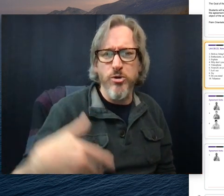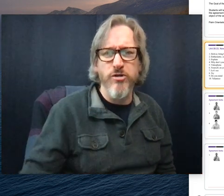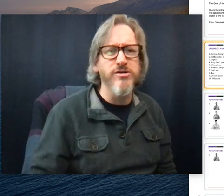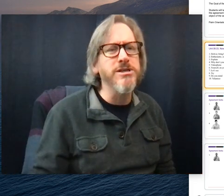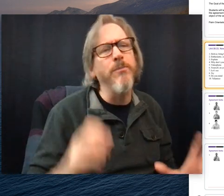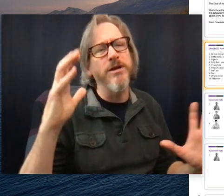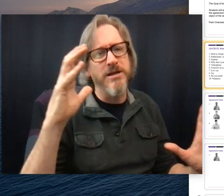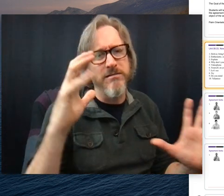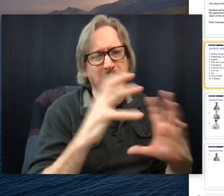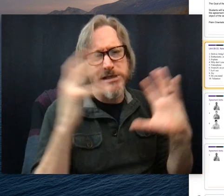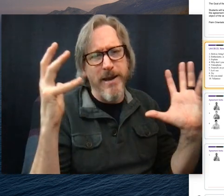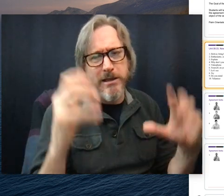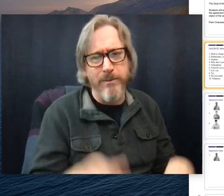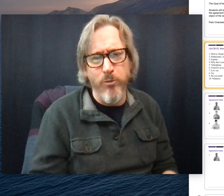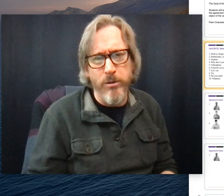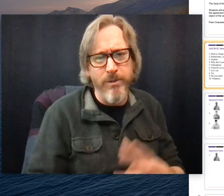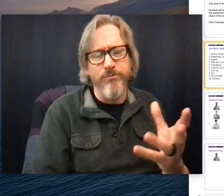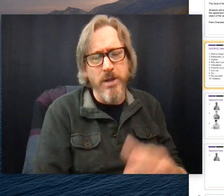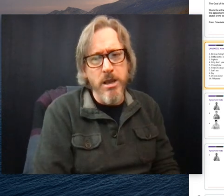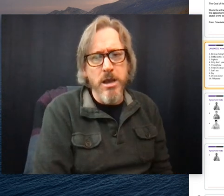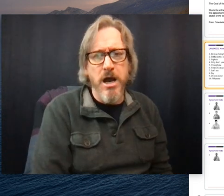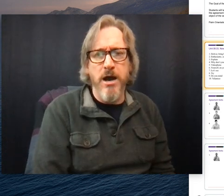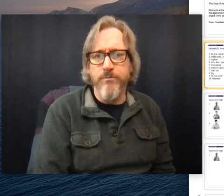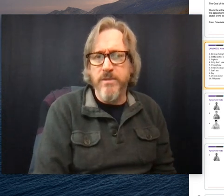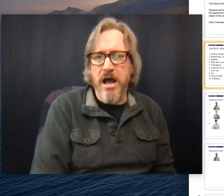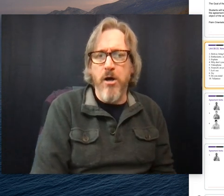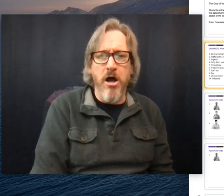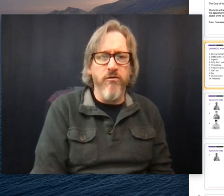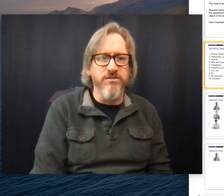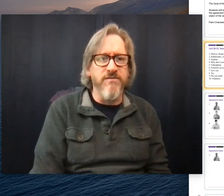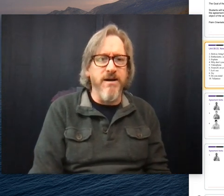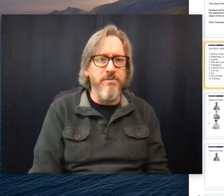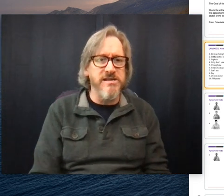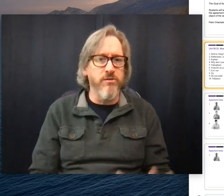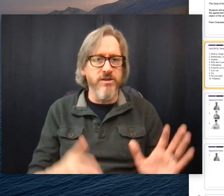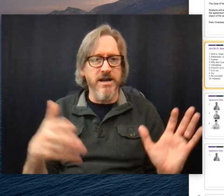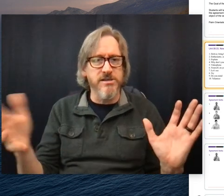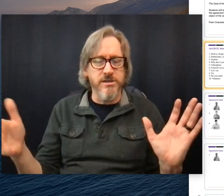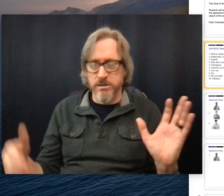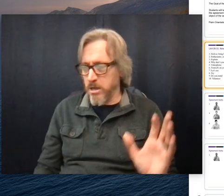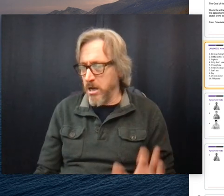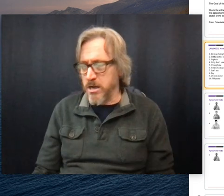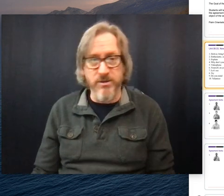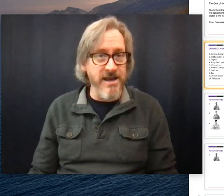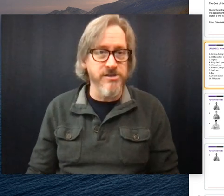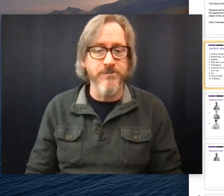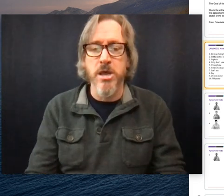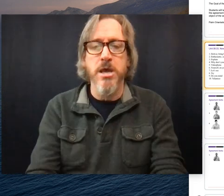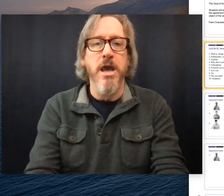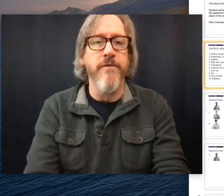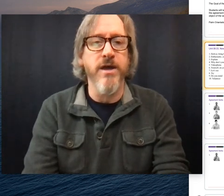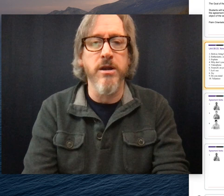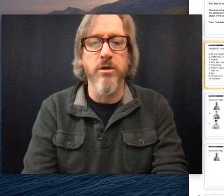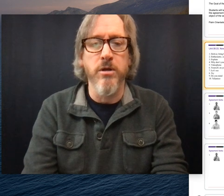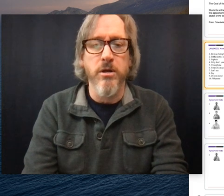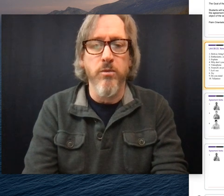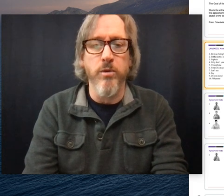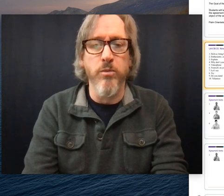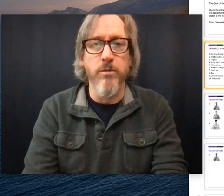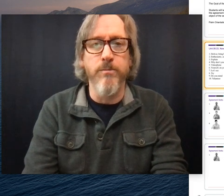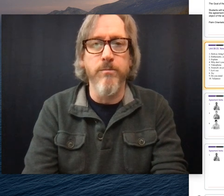much shorter. There's a couple that expand a little bit more, but I'll fluff up this over the next couple days, and